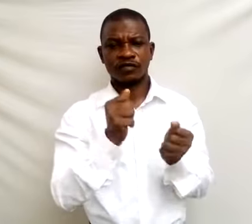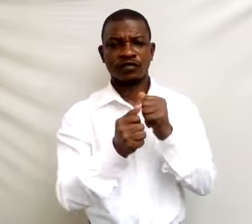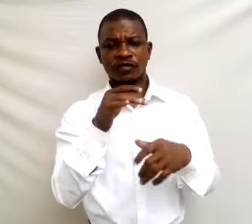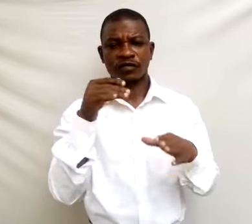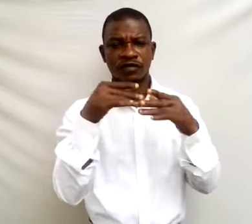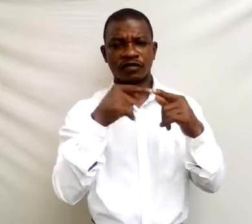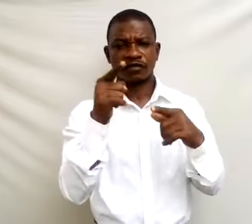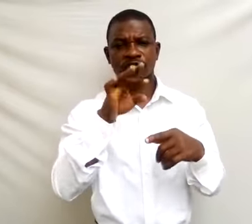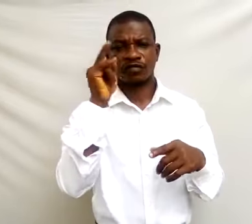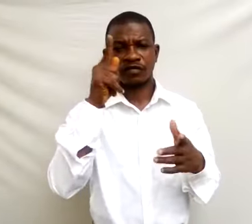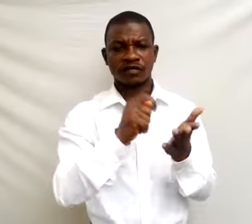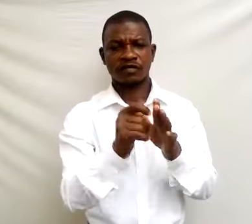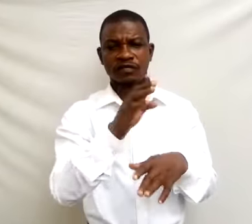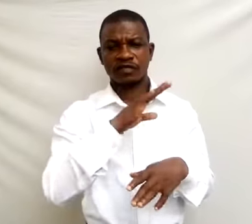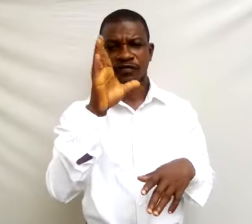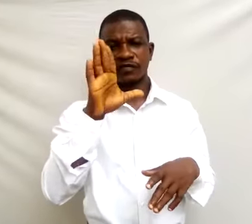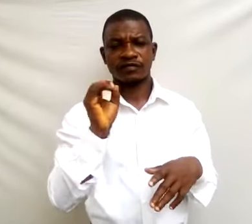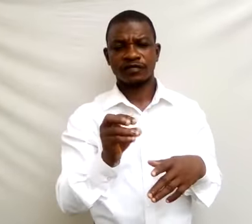to 1,050 bracket